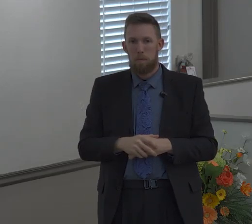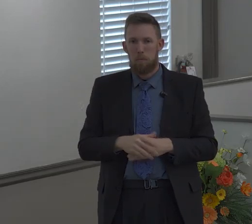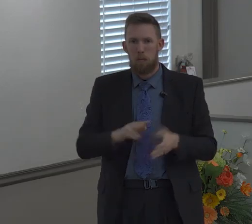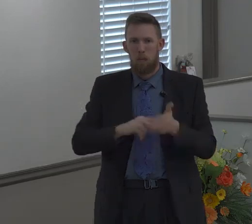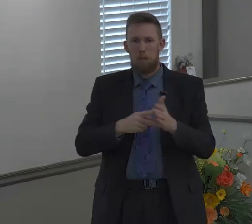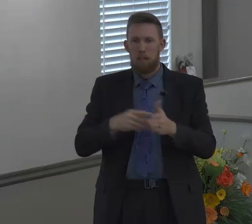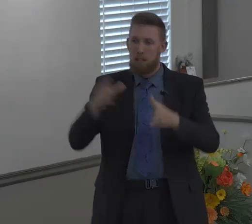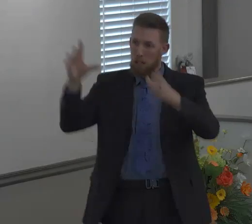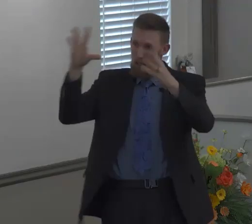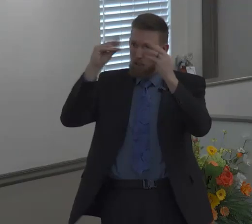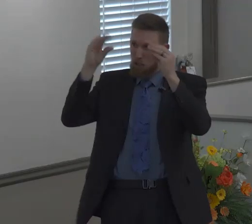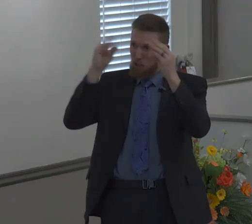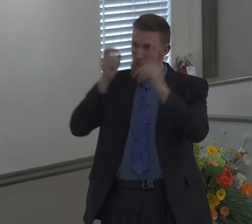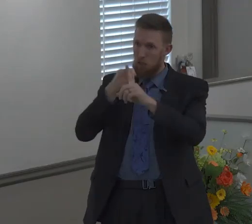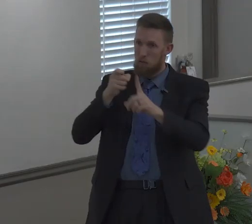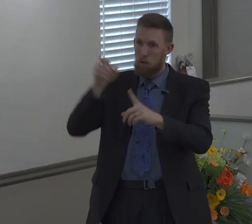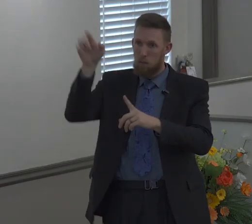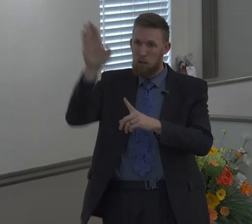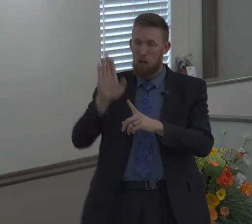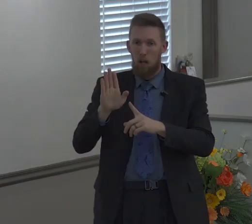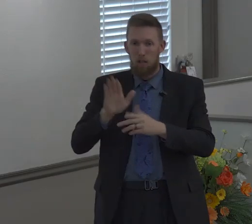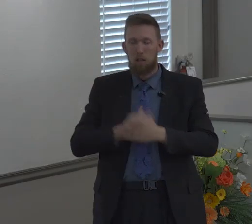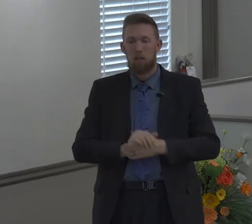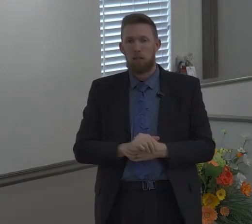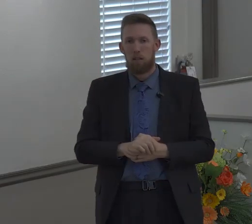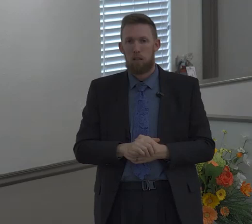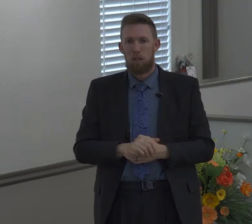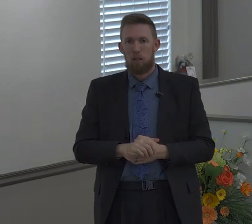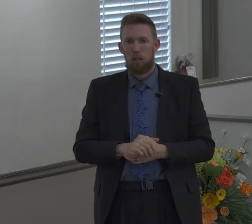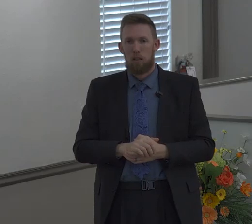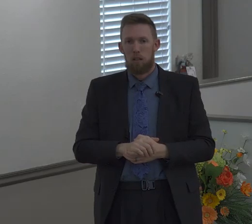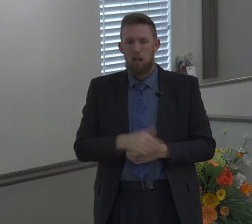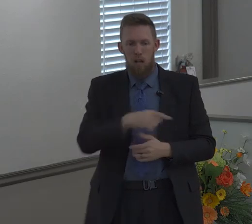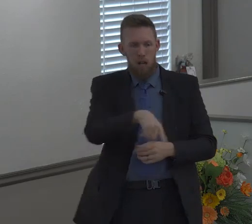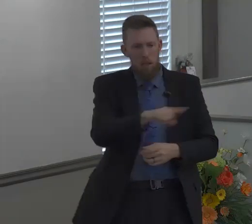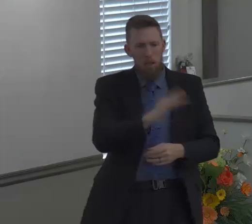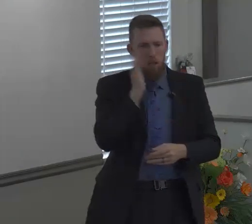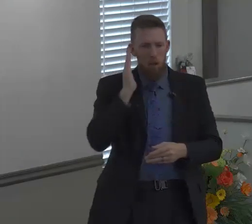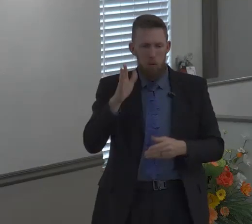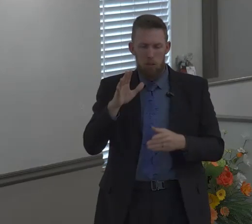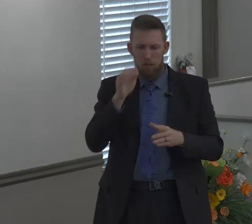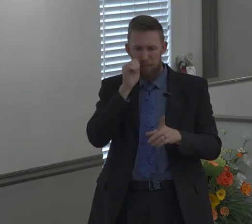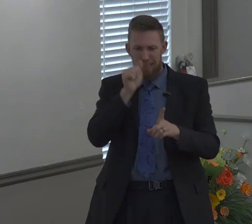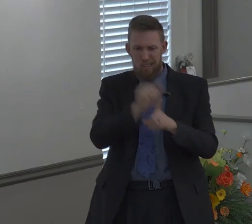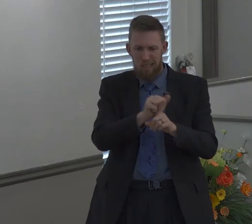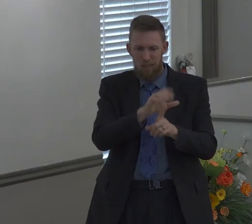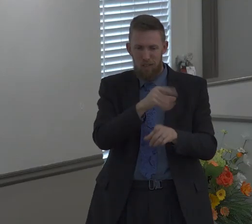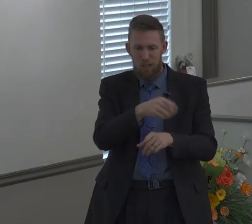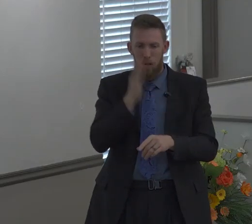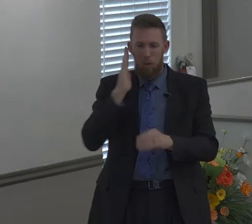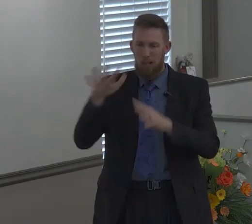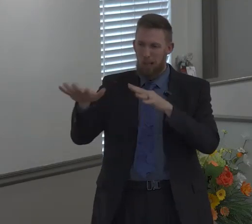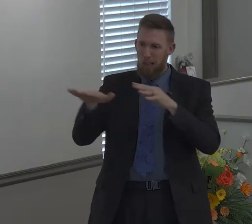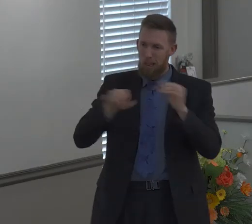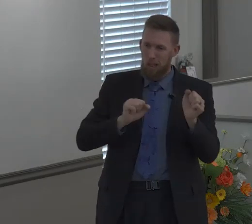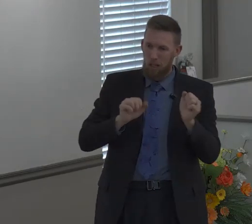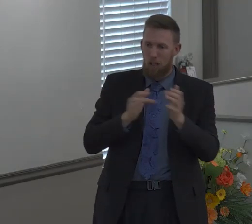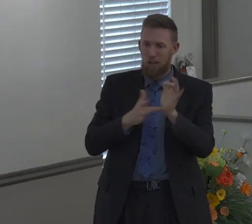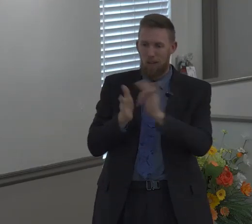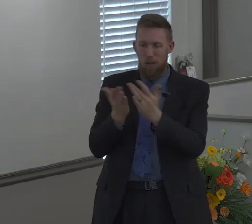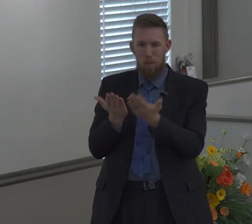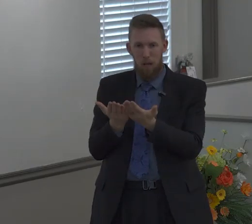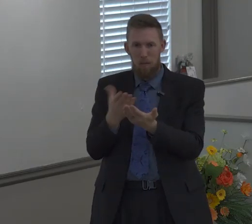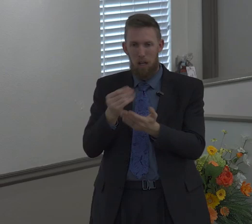That means the teachings of God. And they're going to be deceived into departing from